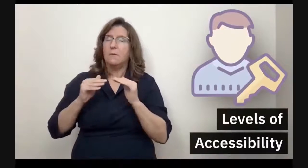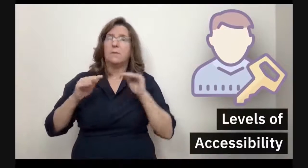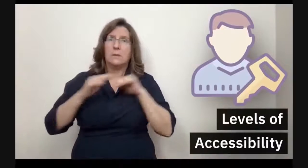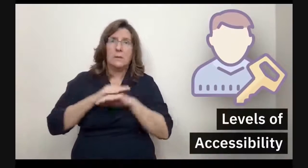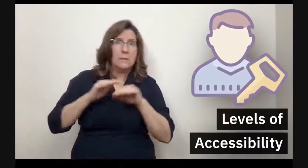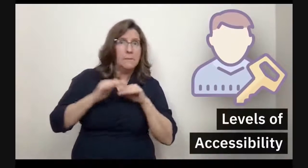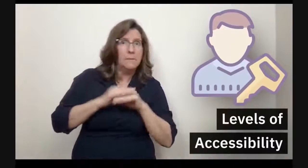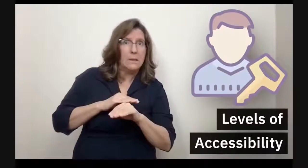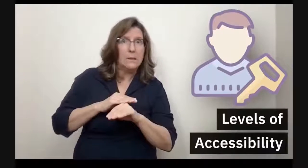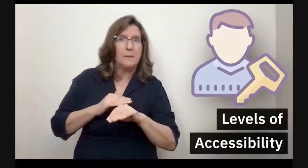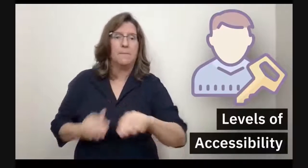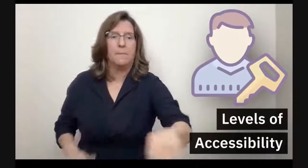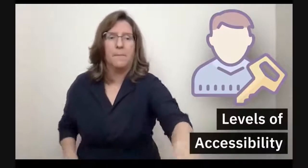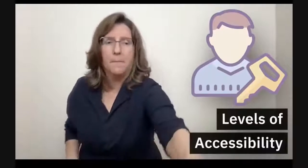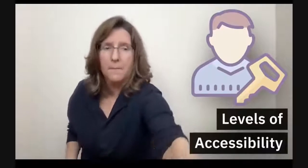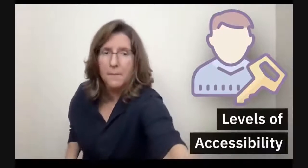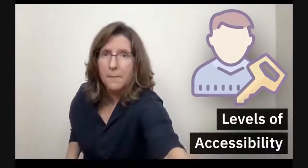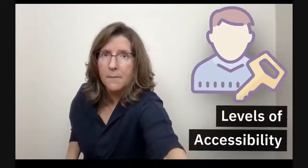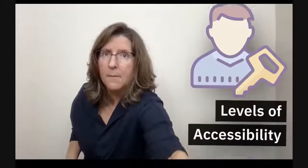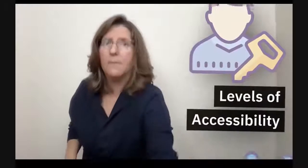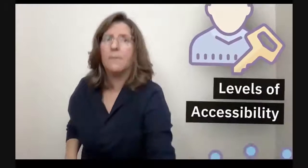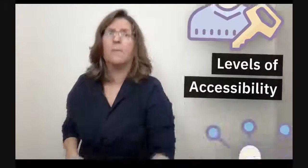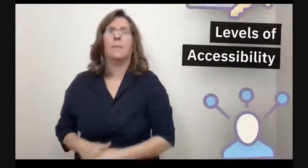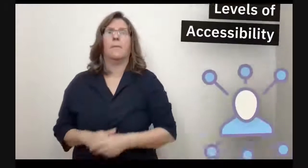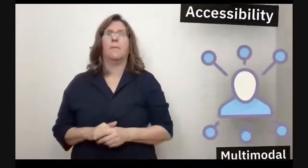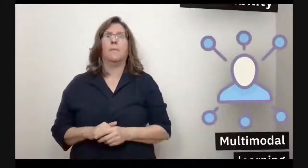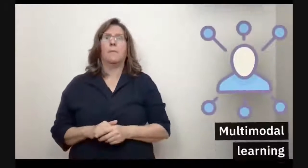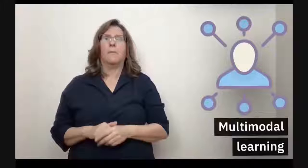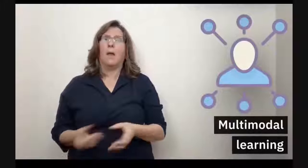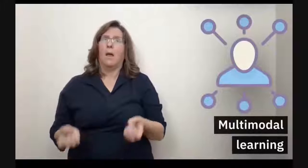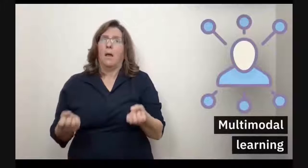all levels of accessibility,